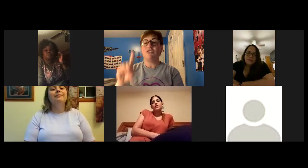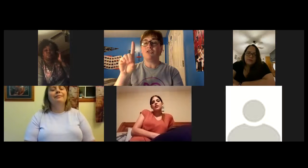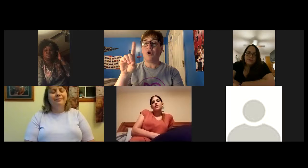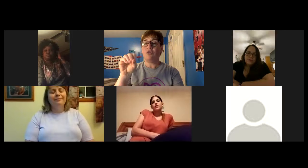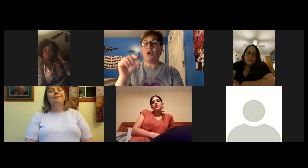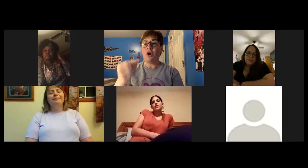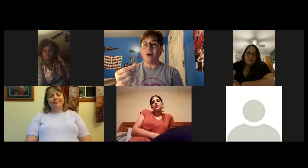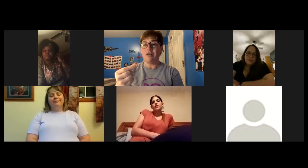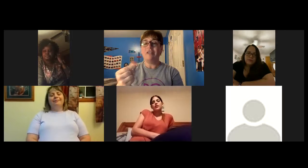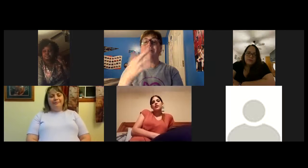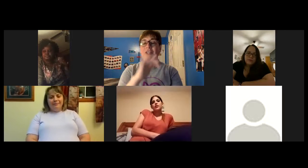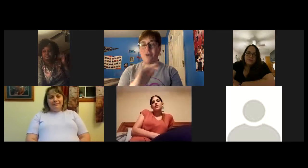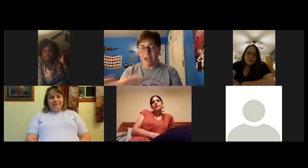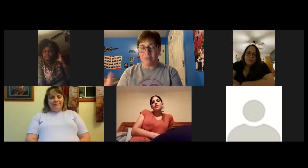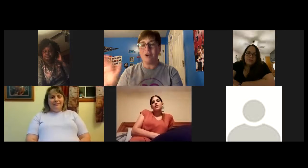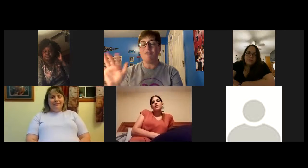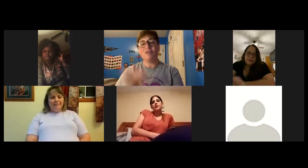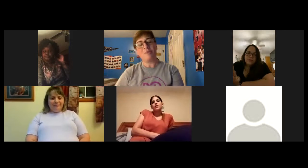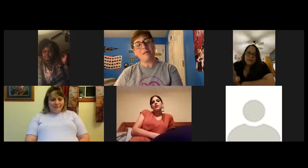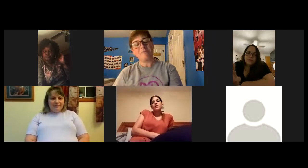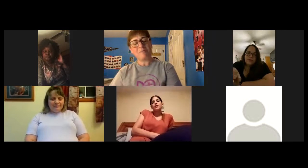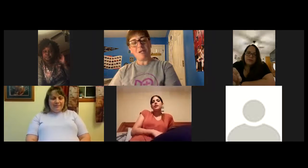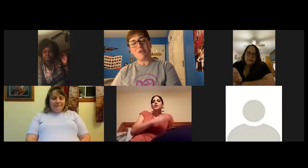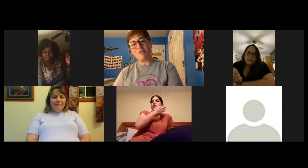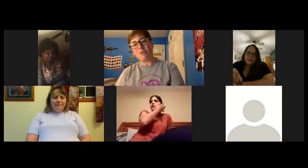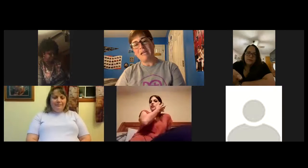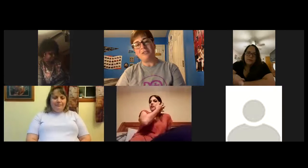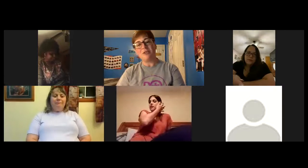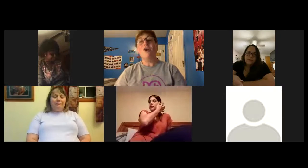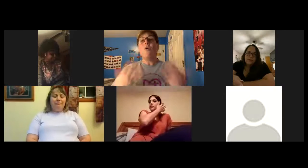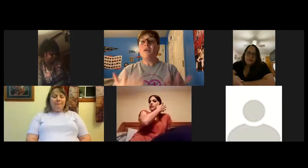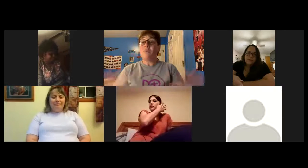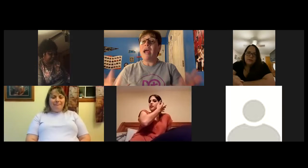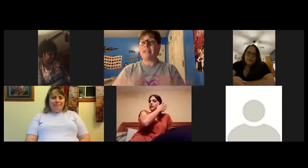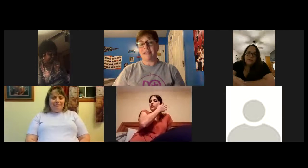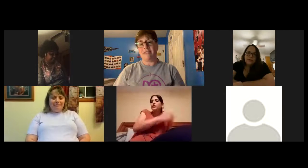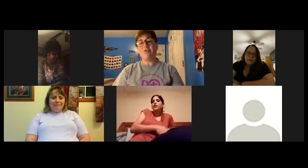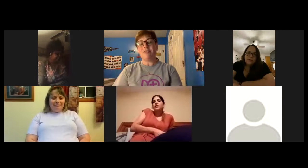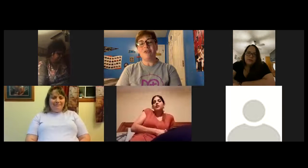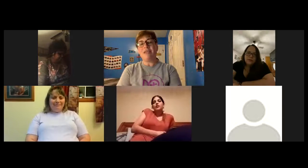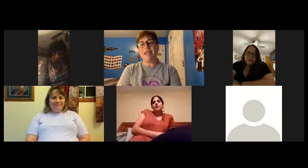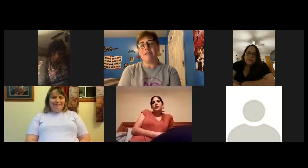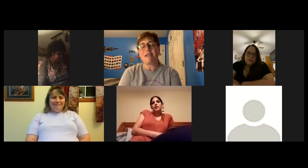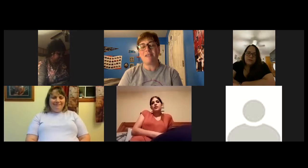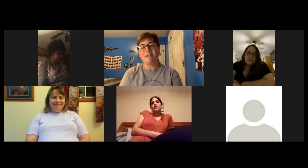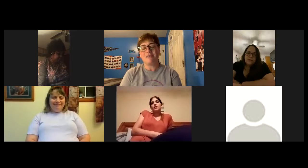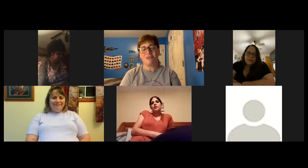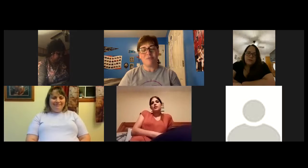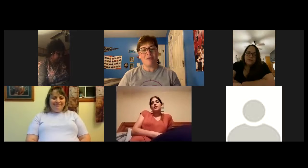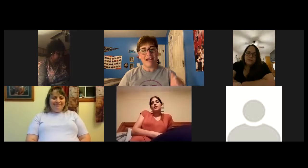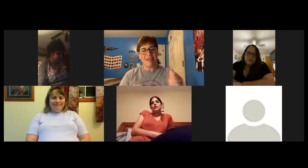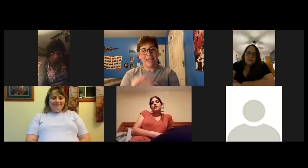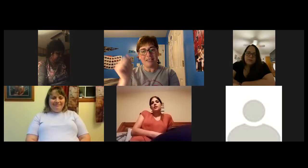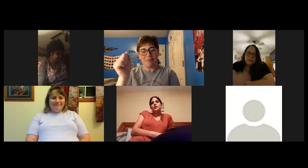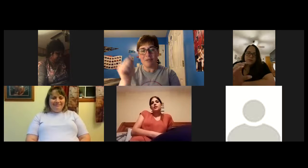And if you just go dog, it comes off a little bit easier with practice. Don't, you can't expect to just